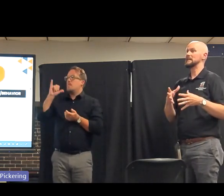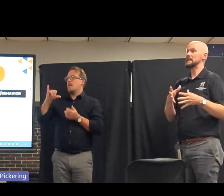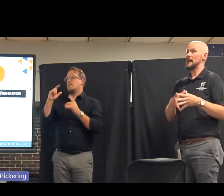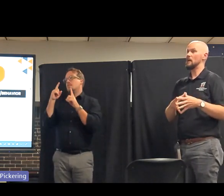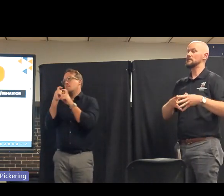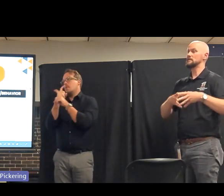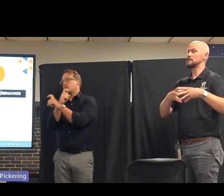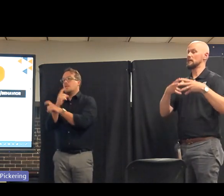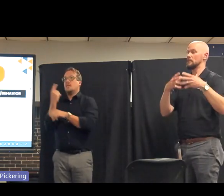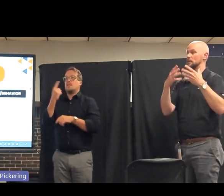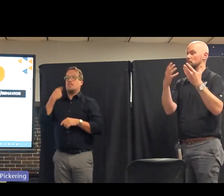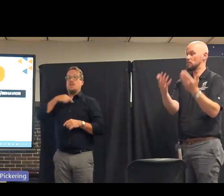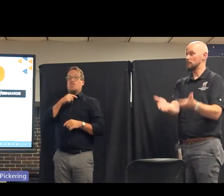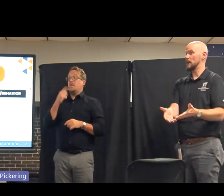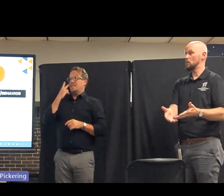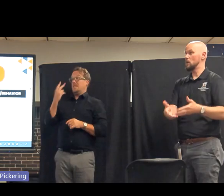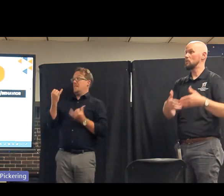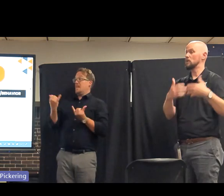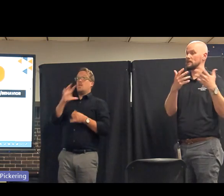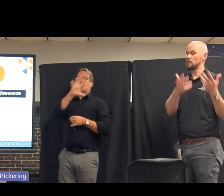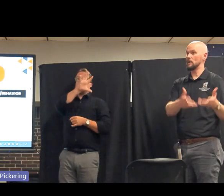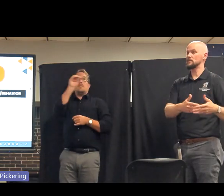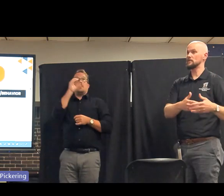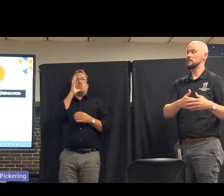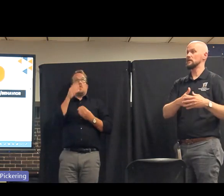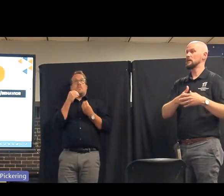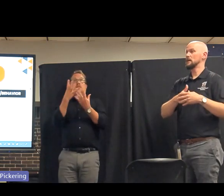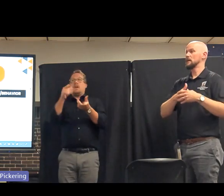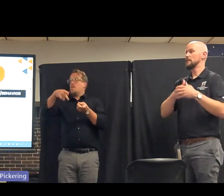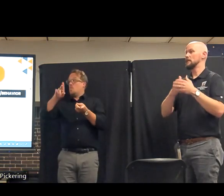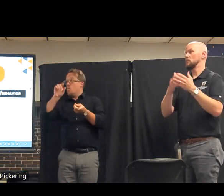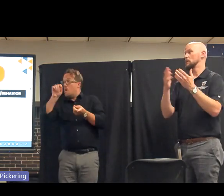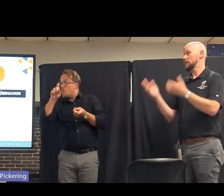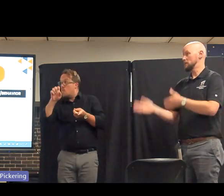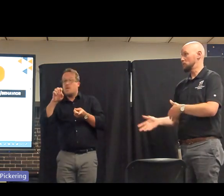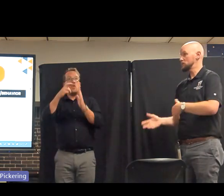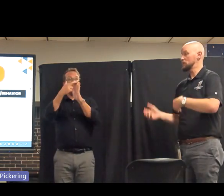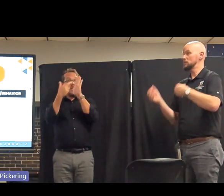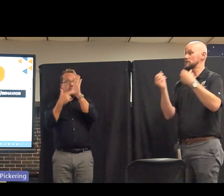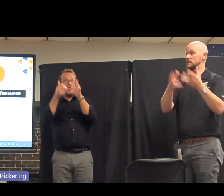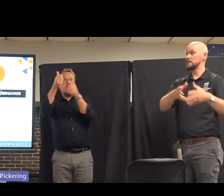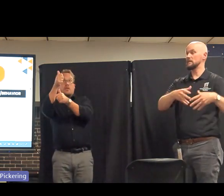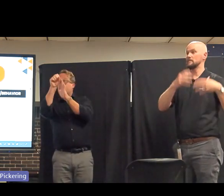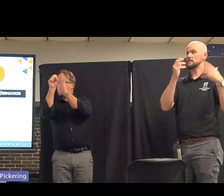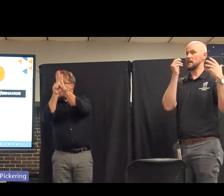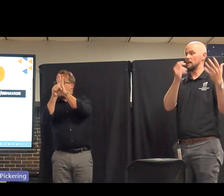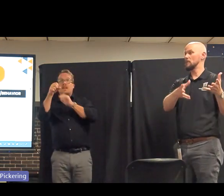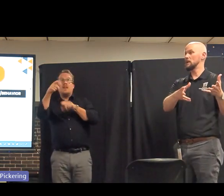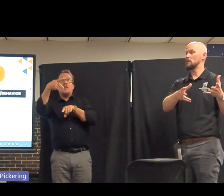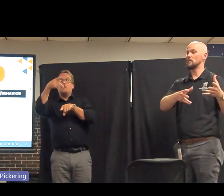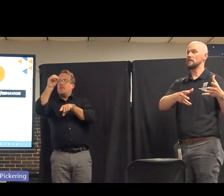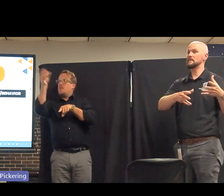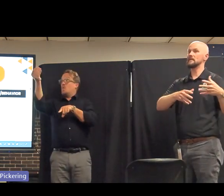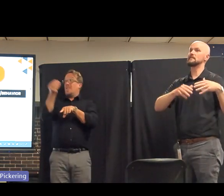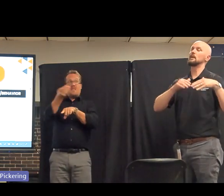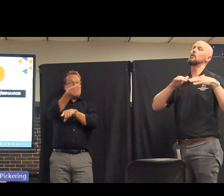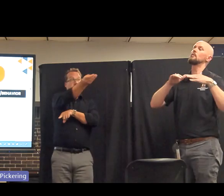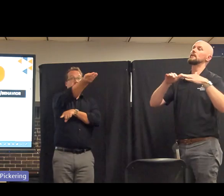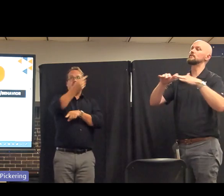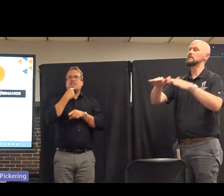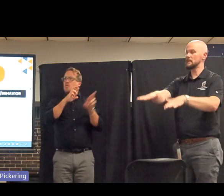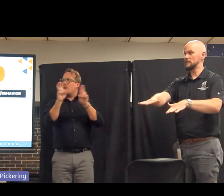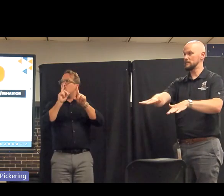Something we're seeing now is a company will provide a quote, we'll get them registered. We will get the purchase order submitted to them and say, hey, we're ready to order this. And they